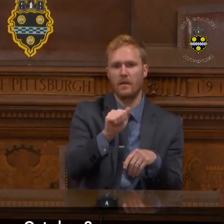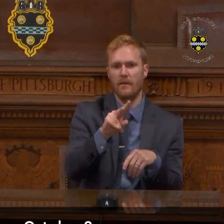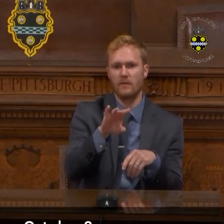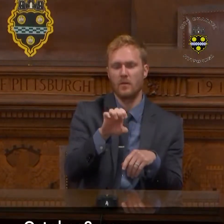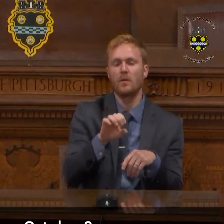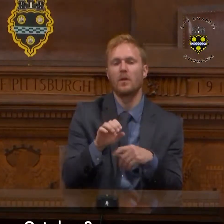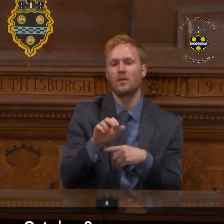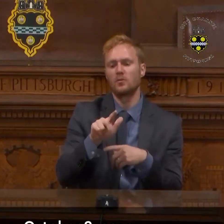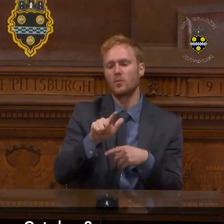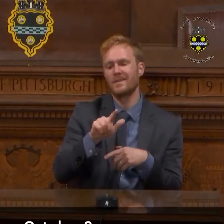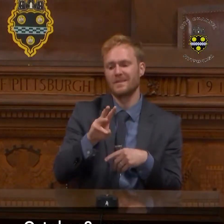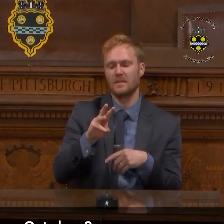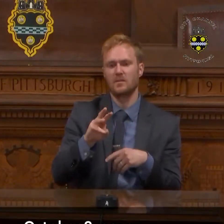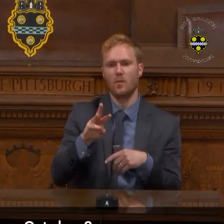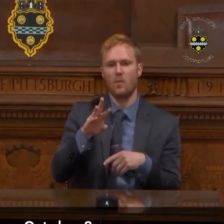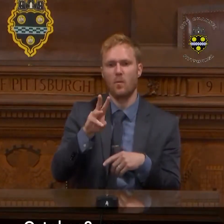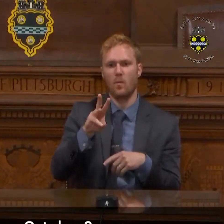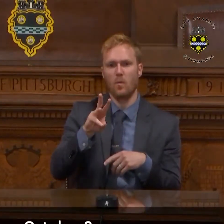District.